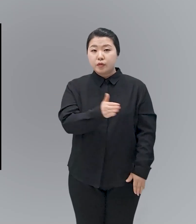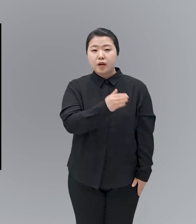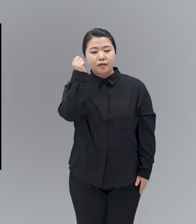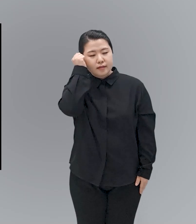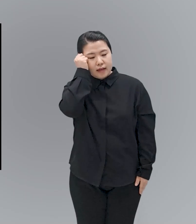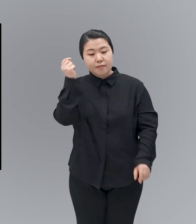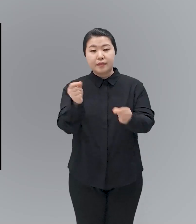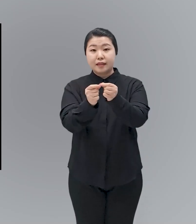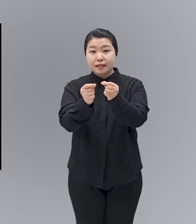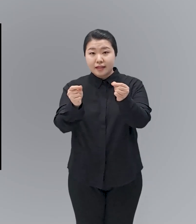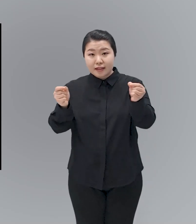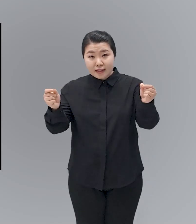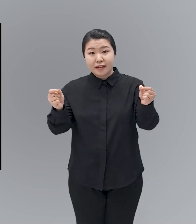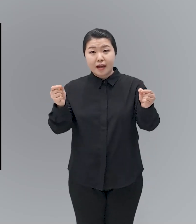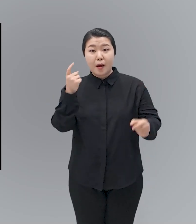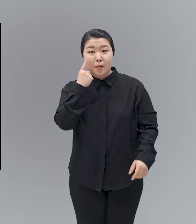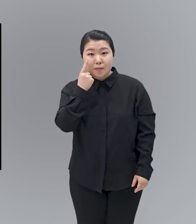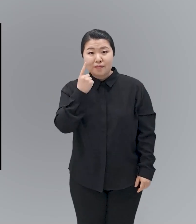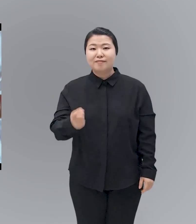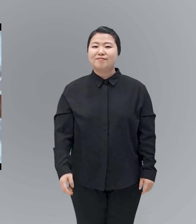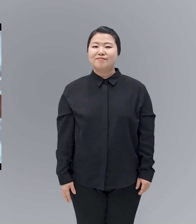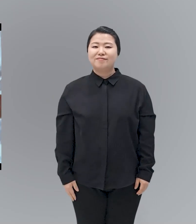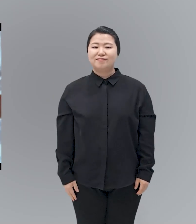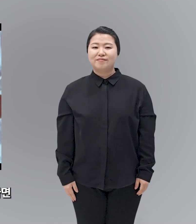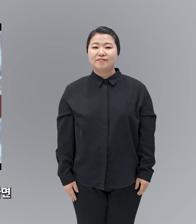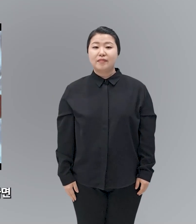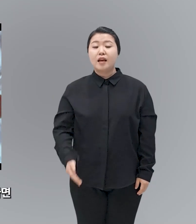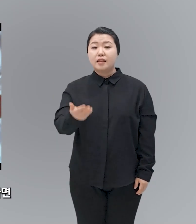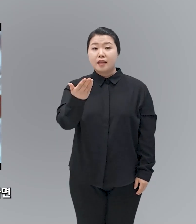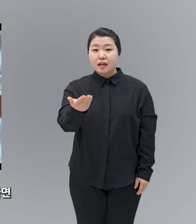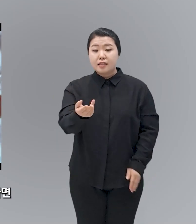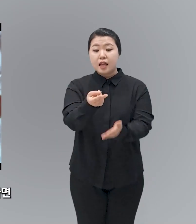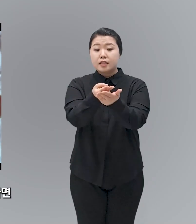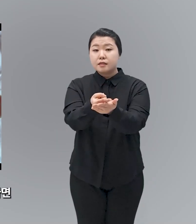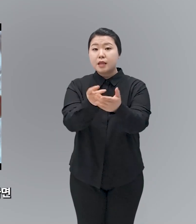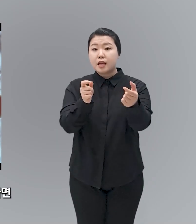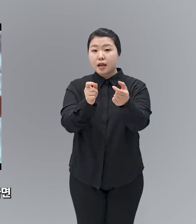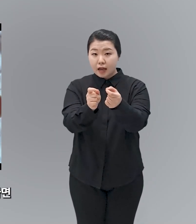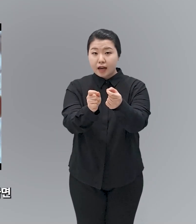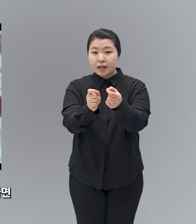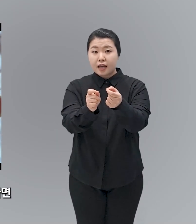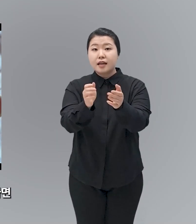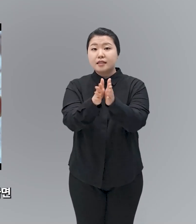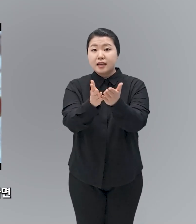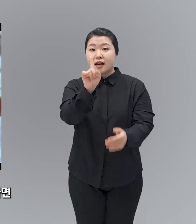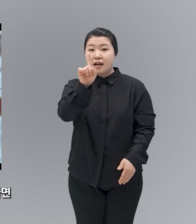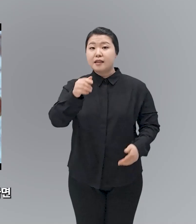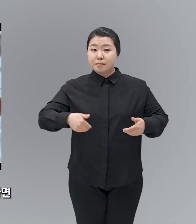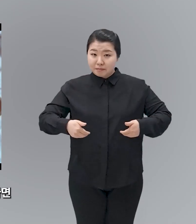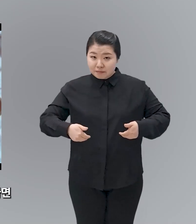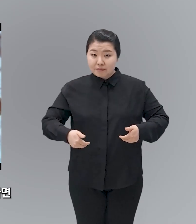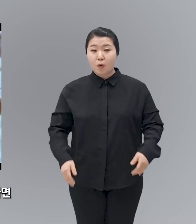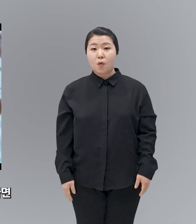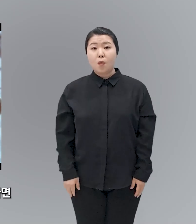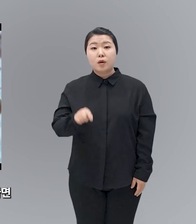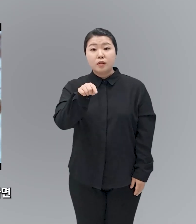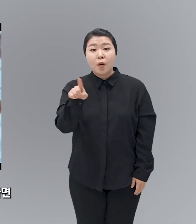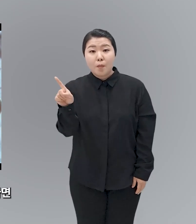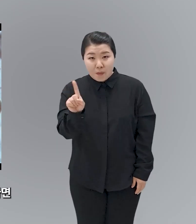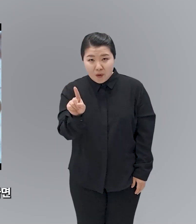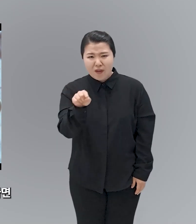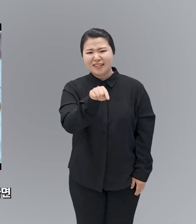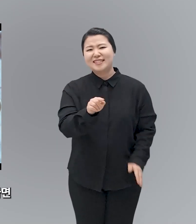of being everything he was, I've never had the objective of being like him. Because I knew the